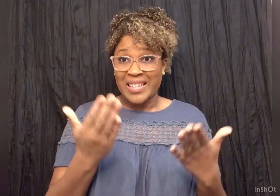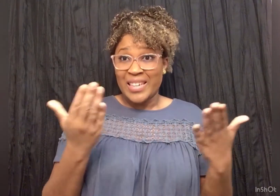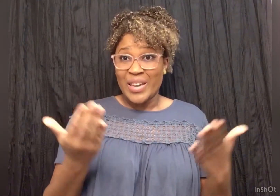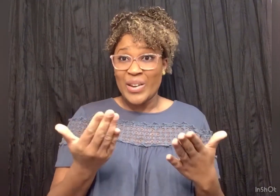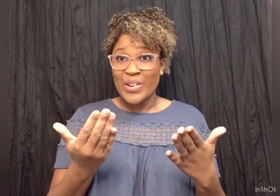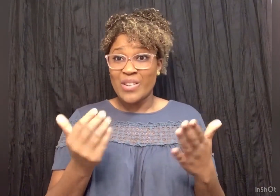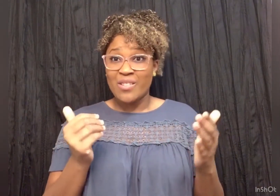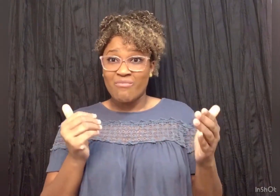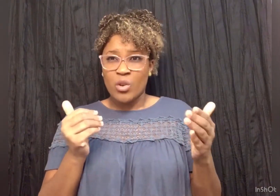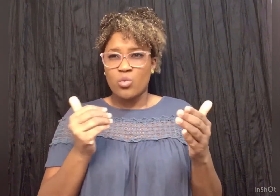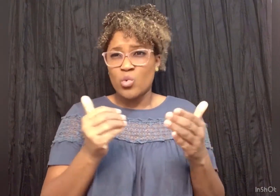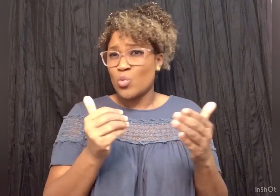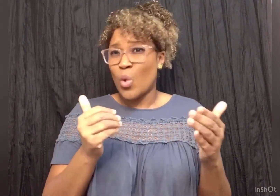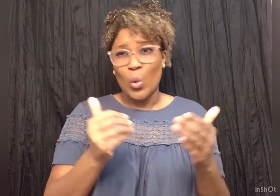front.